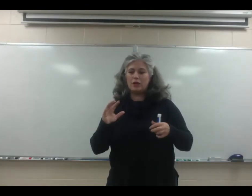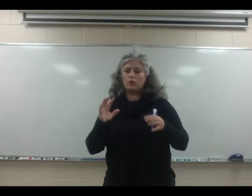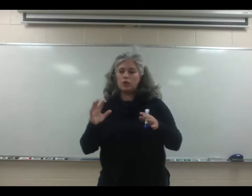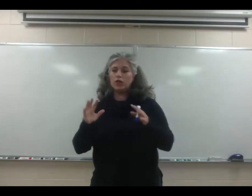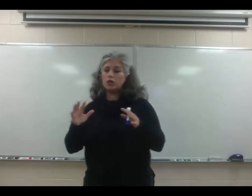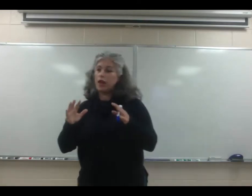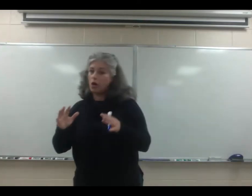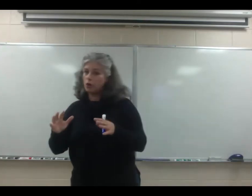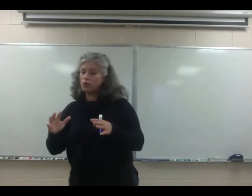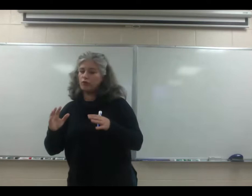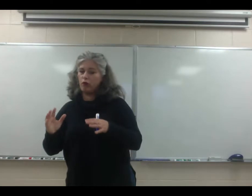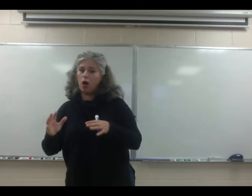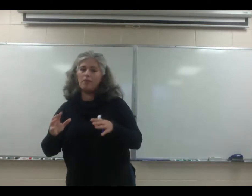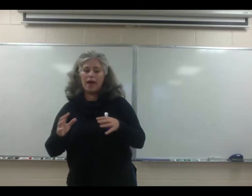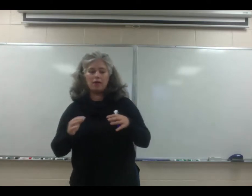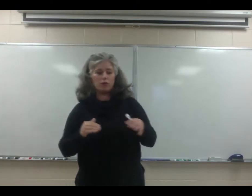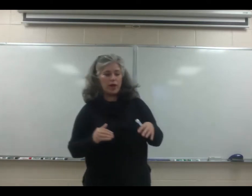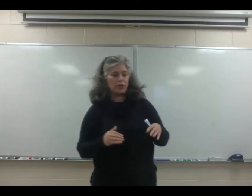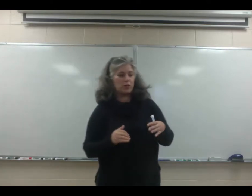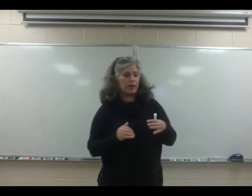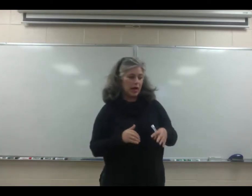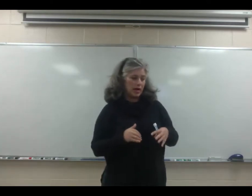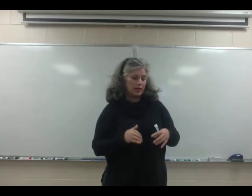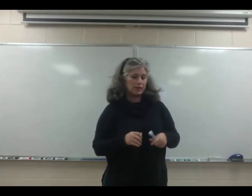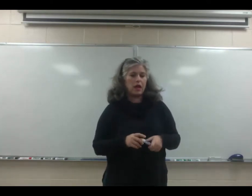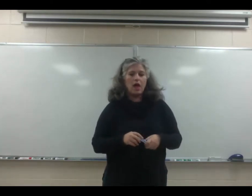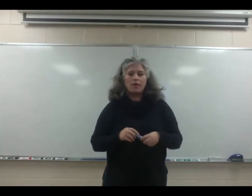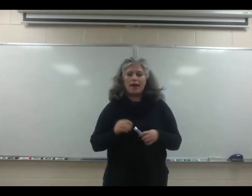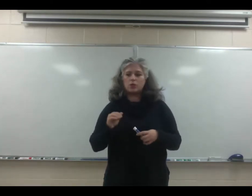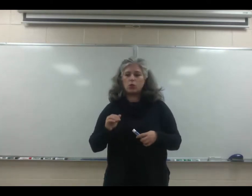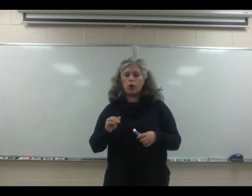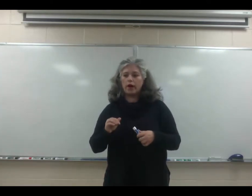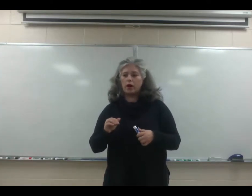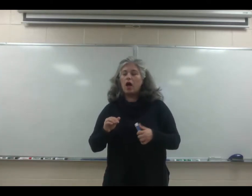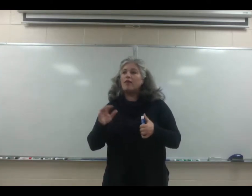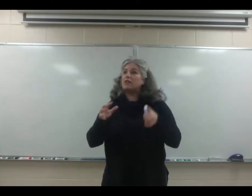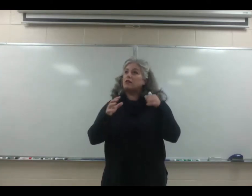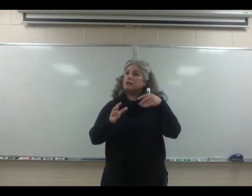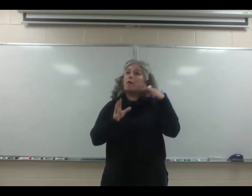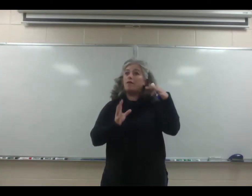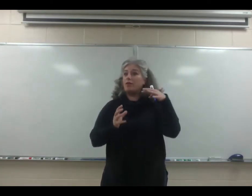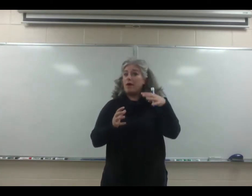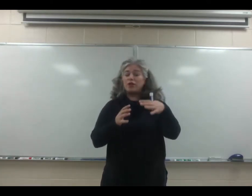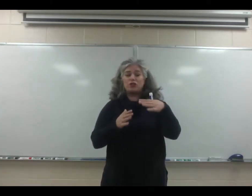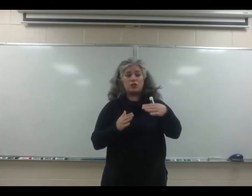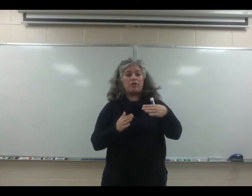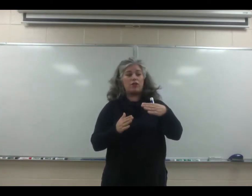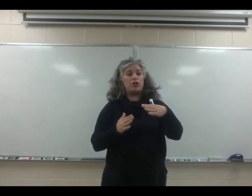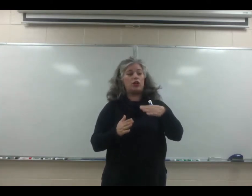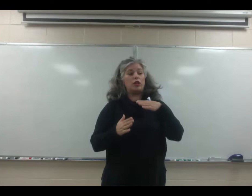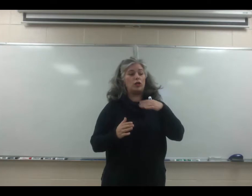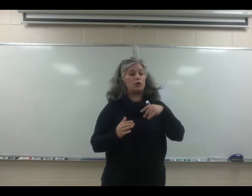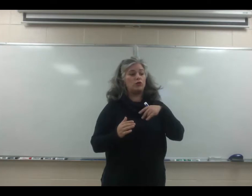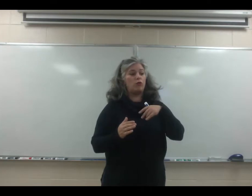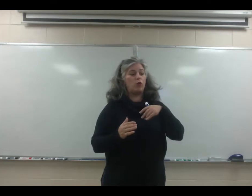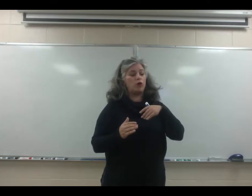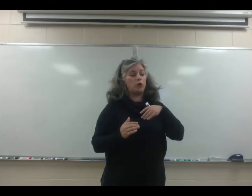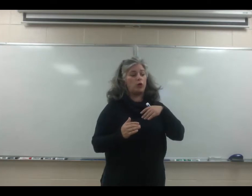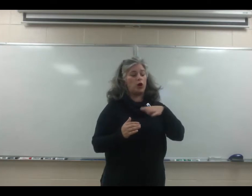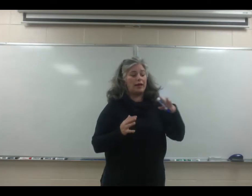really good notes from that information because that's some of the major stuff that you're going to use for your